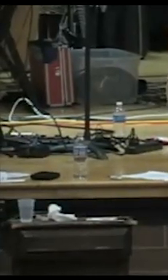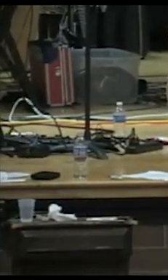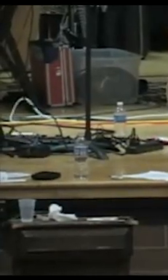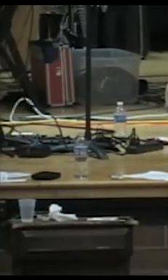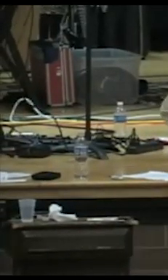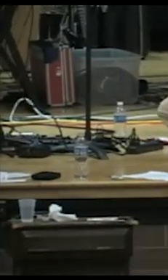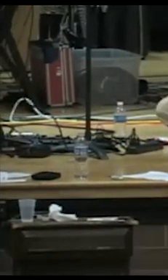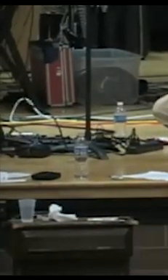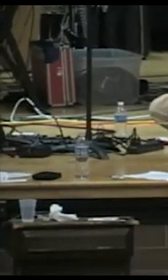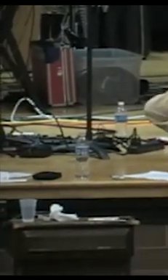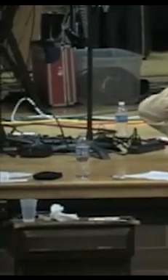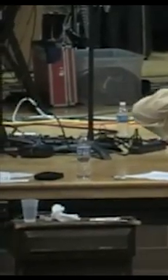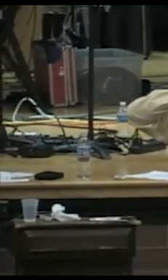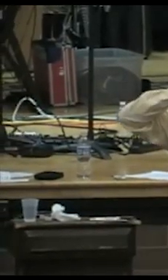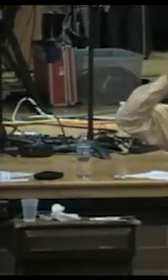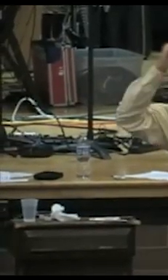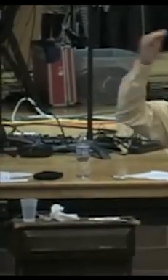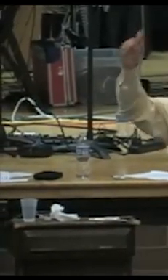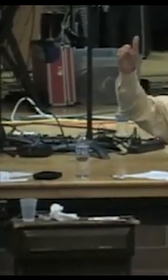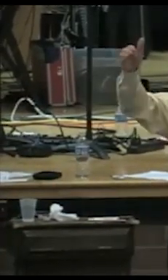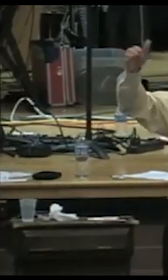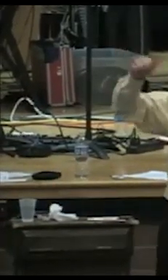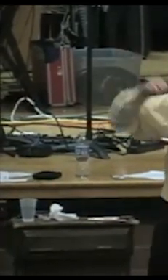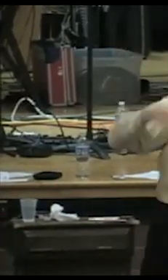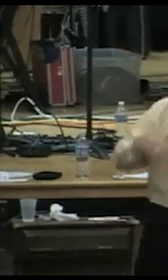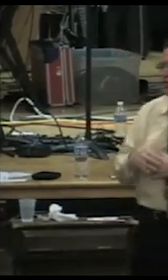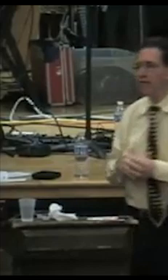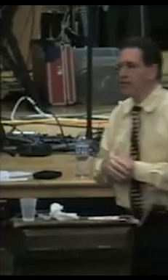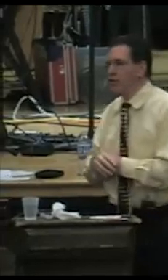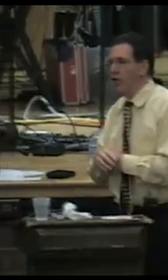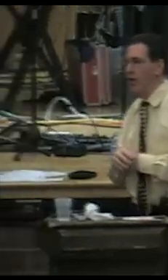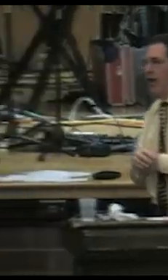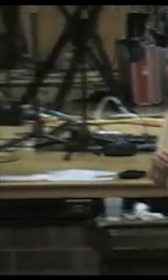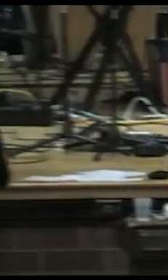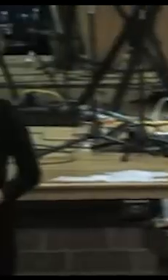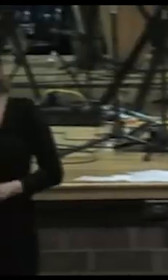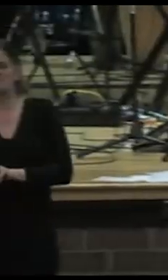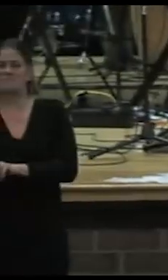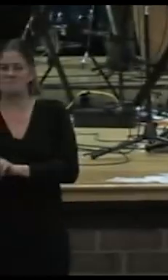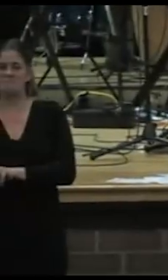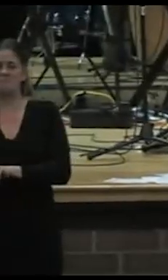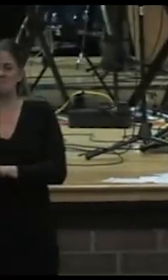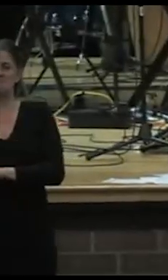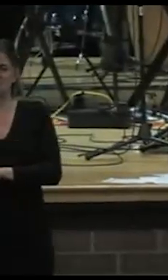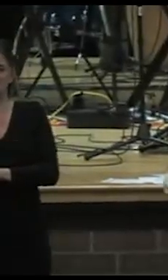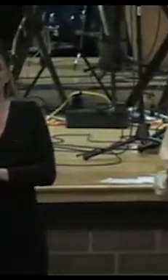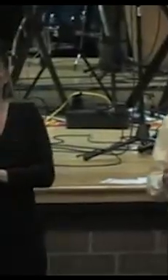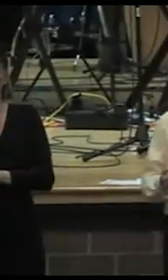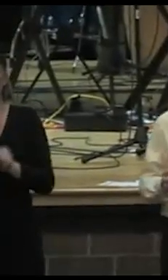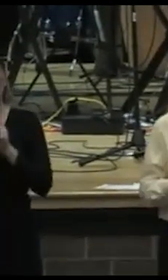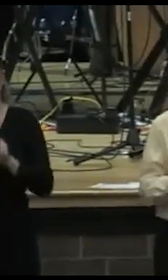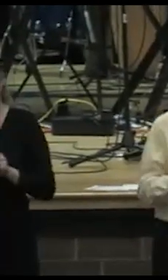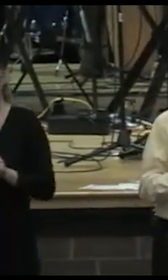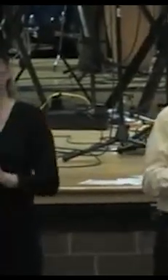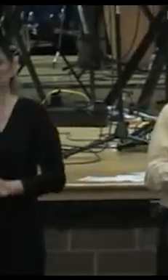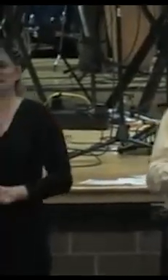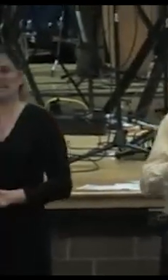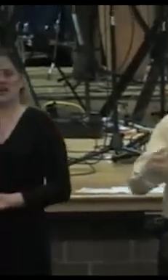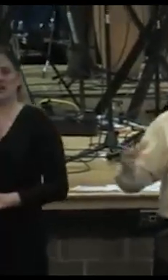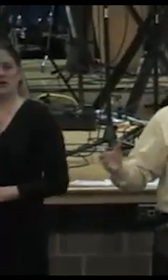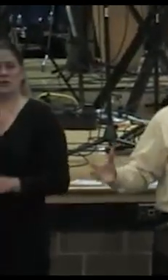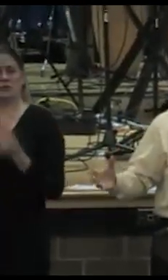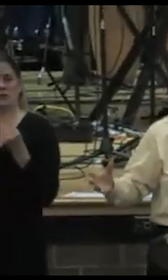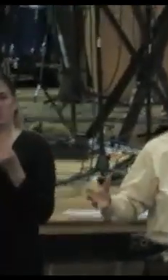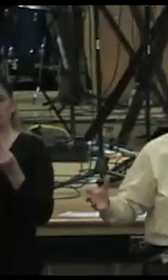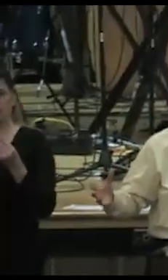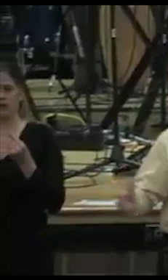quick? And so I didn't get married until I was 27 years old, and I remember as a single, I actually helped